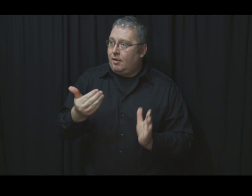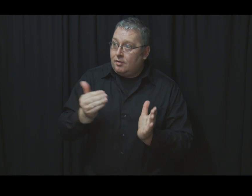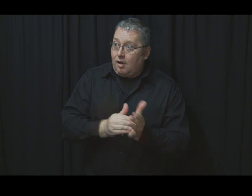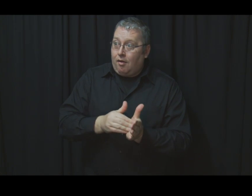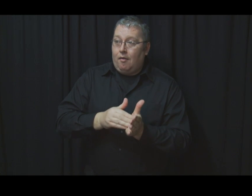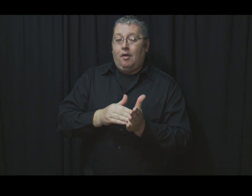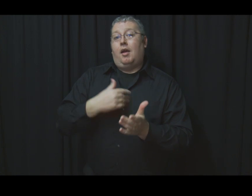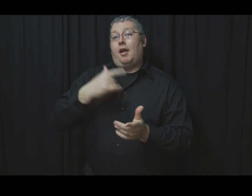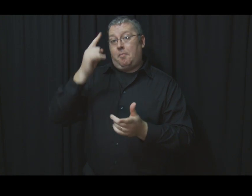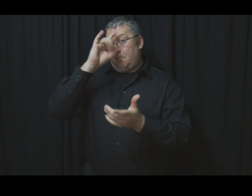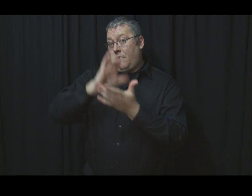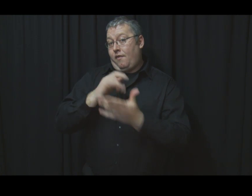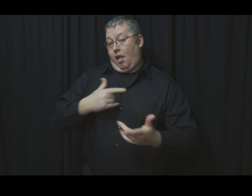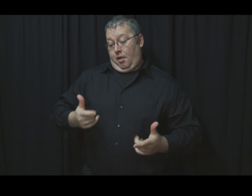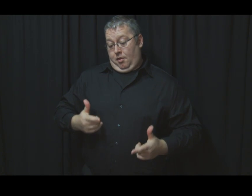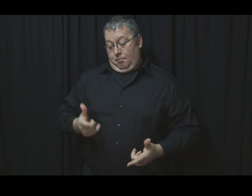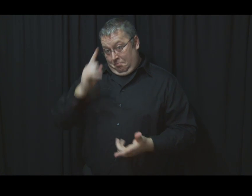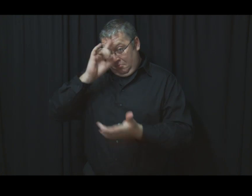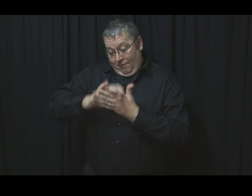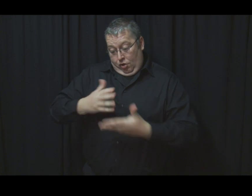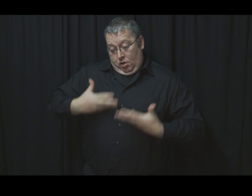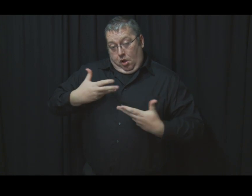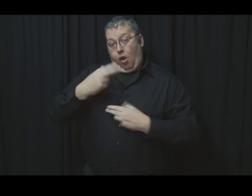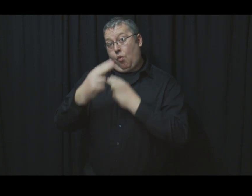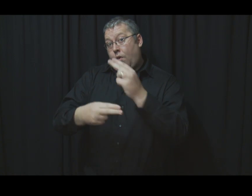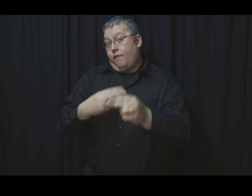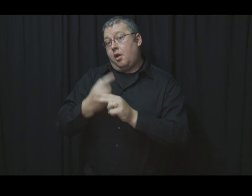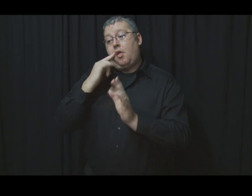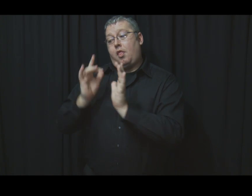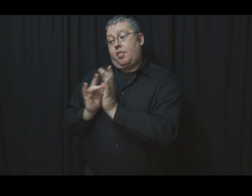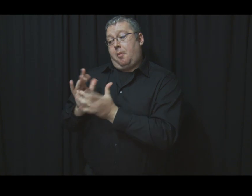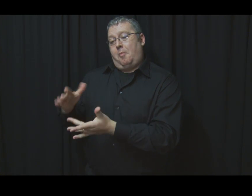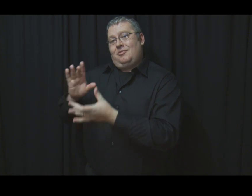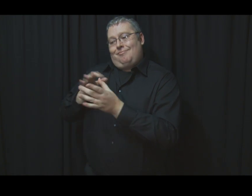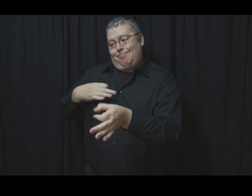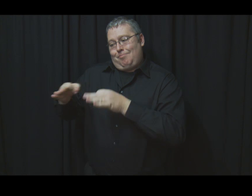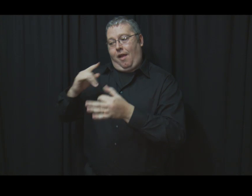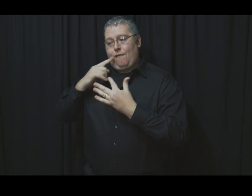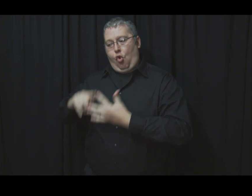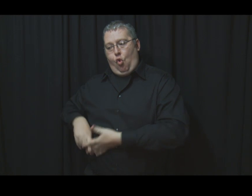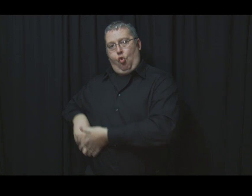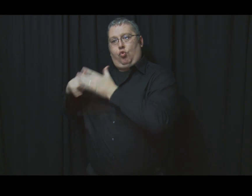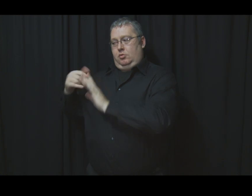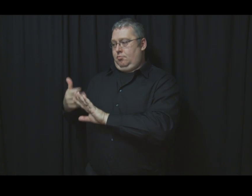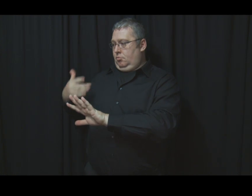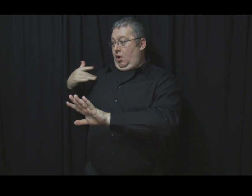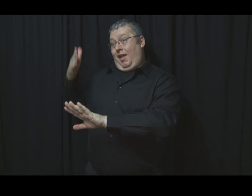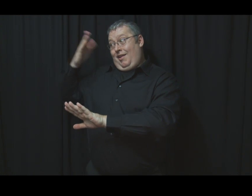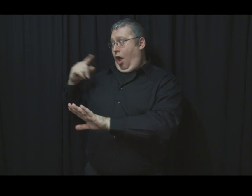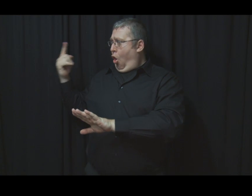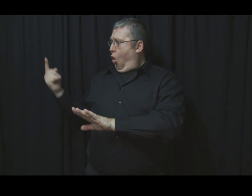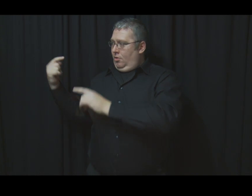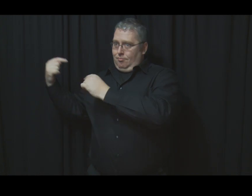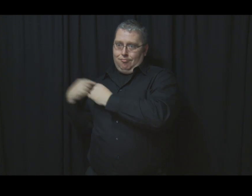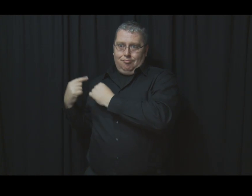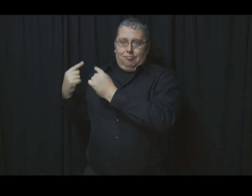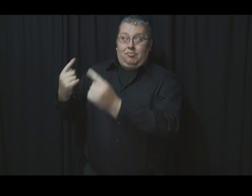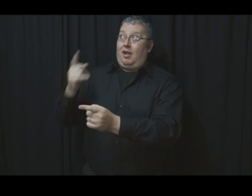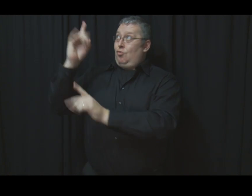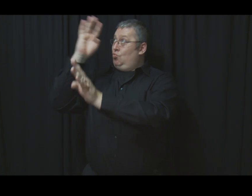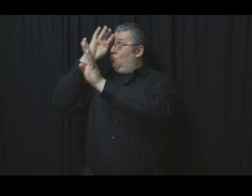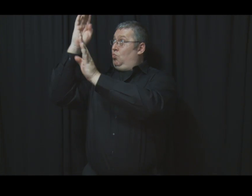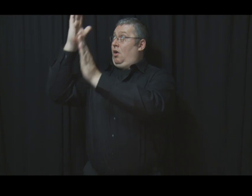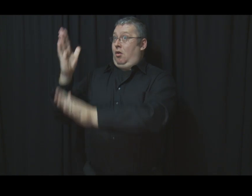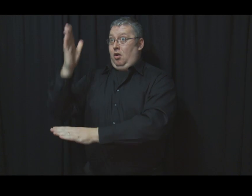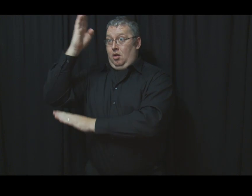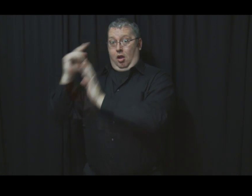reason I believe in a young universe is because of the Bible's account of origins. I believe that God, who has always been there, the infinite creator God, revealed